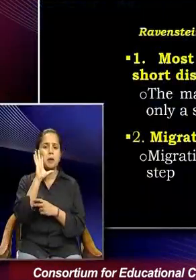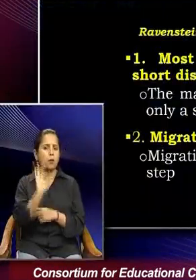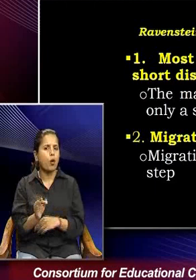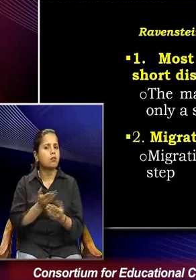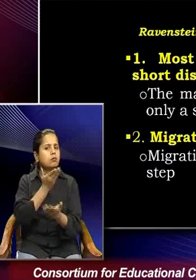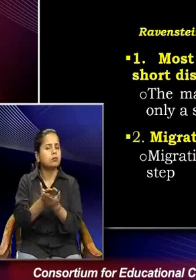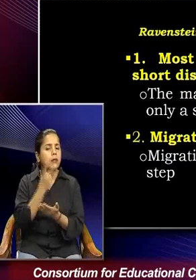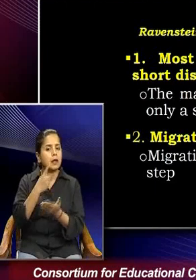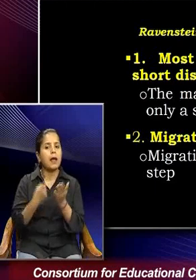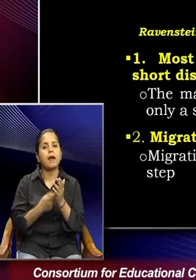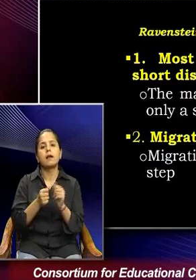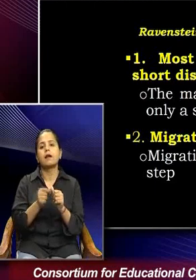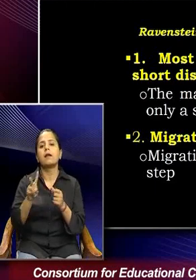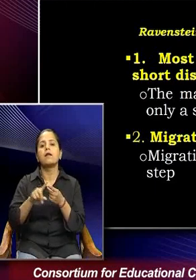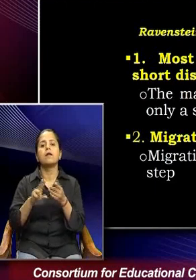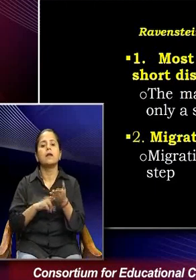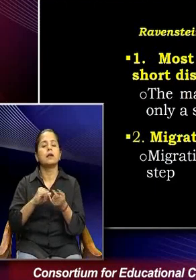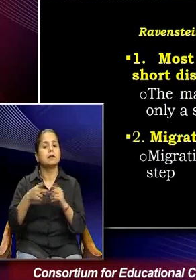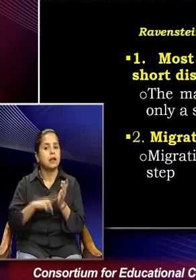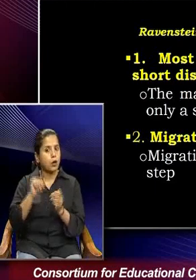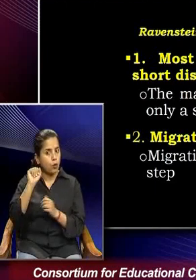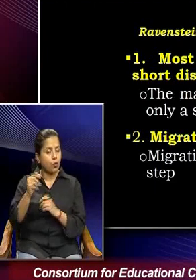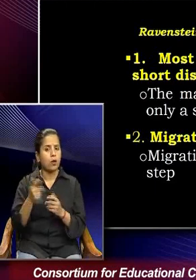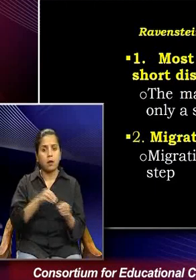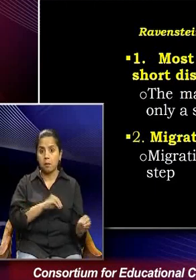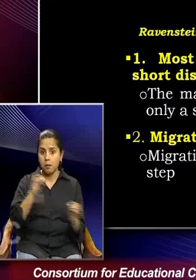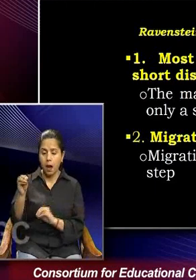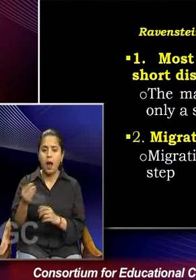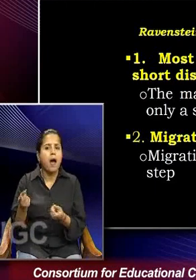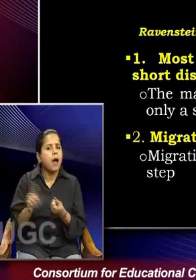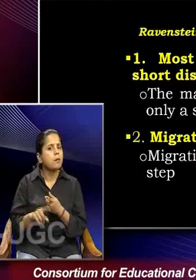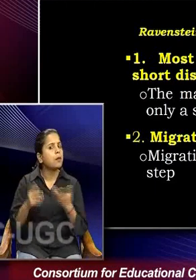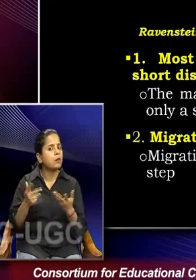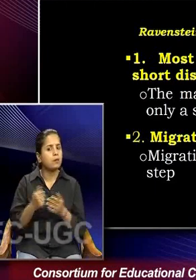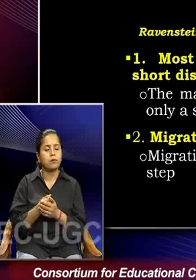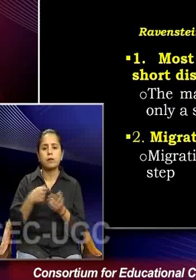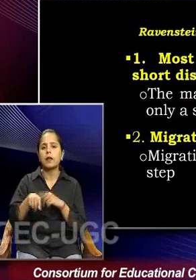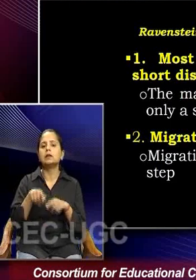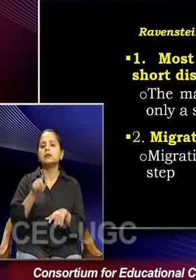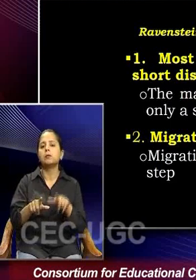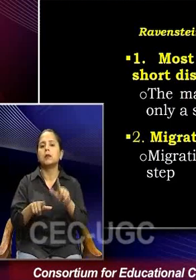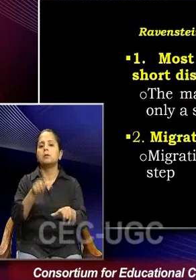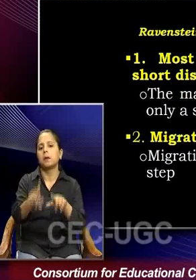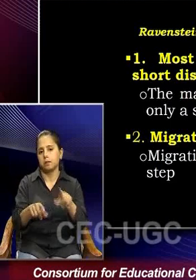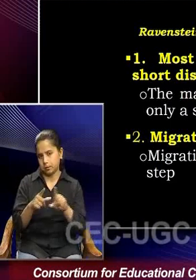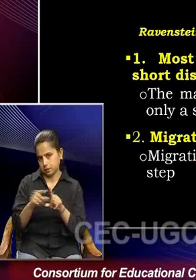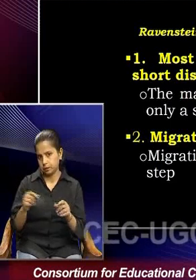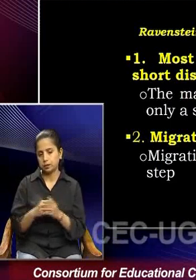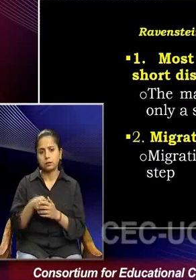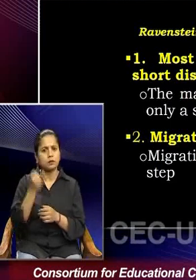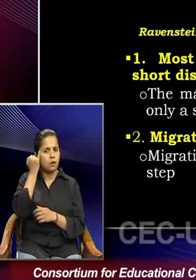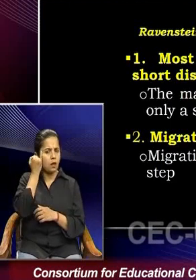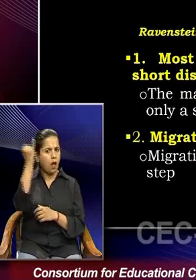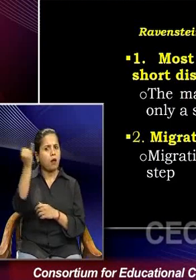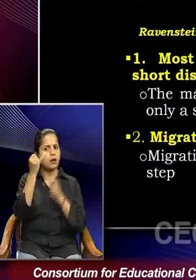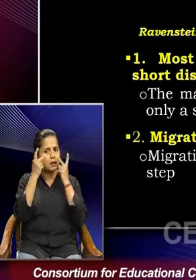of Revenstein's was that migration occurs in steps. So the idea